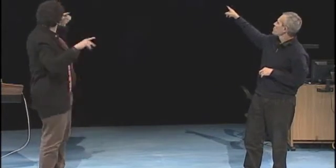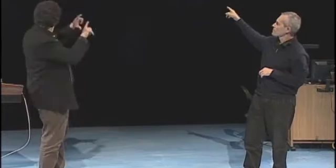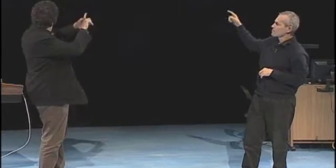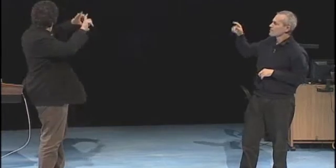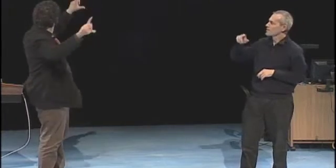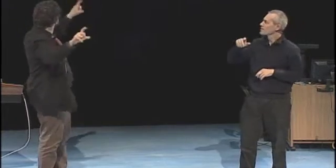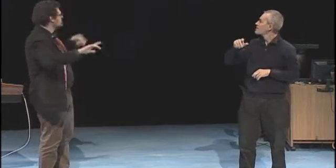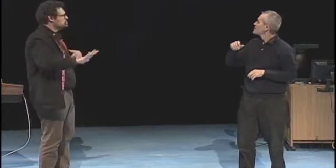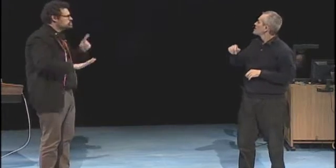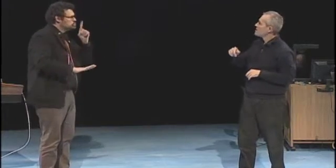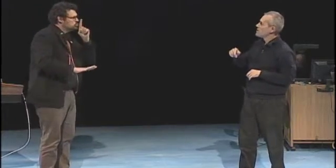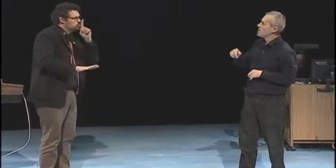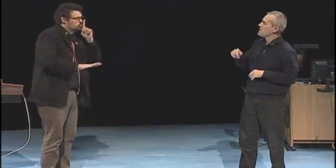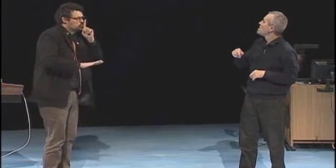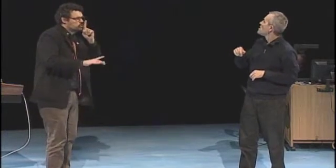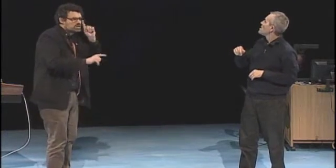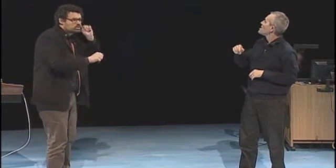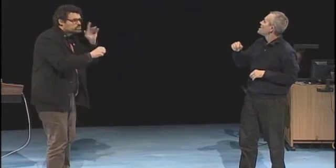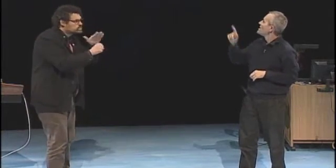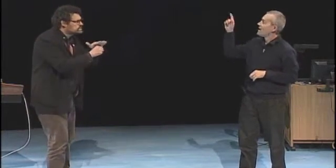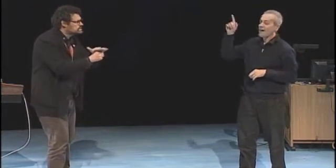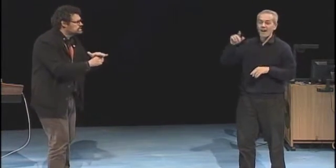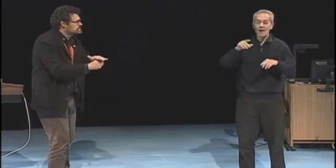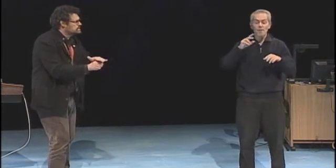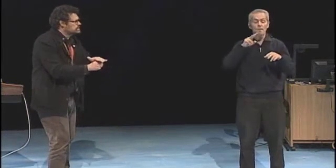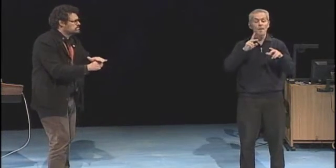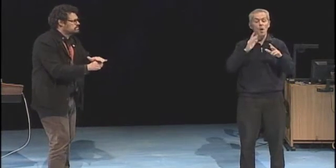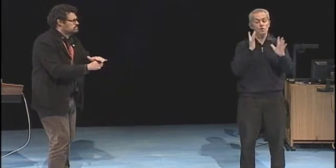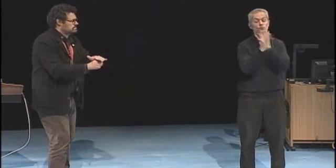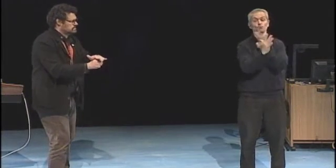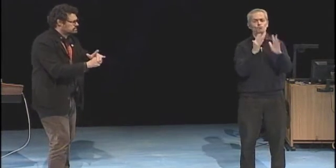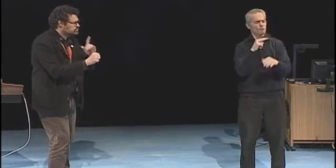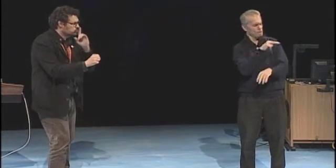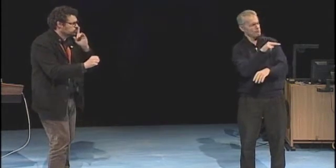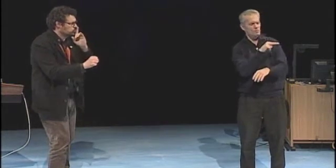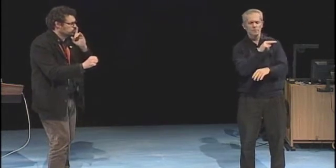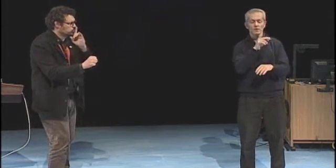passiveness, passively accepting the struggle.